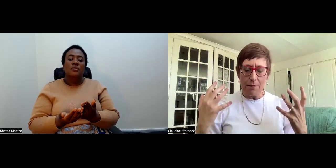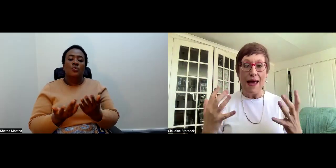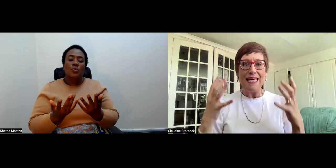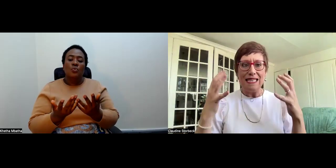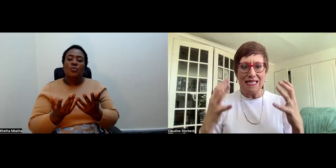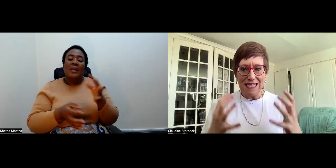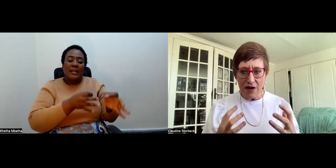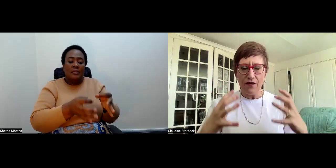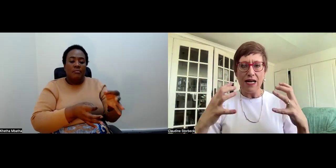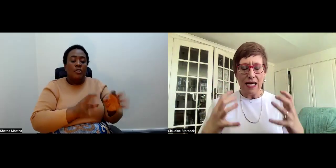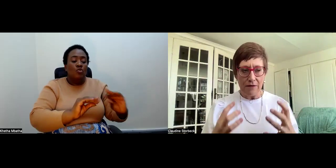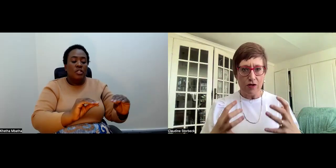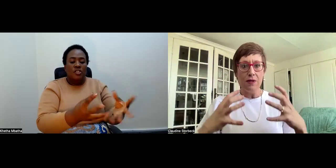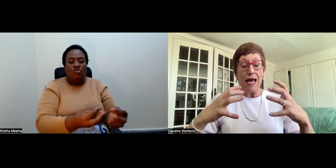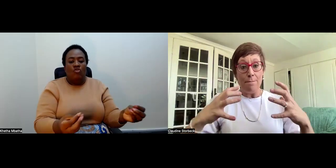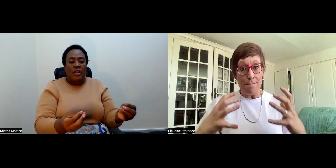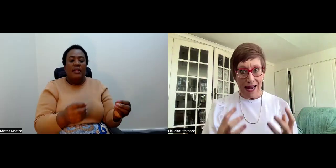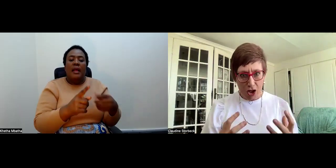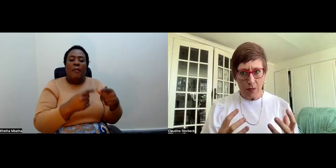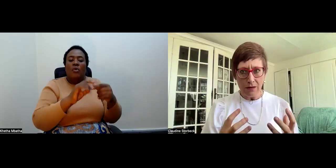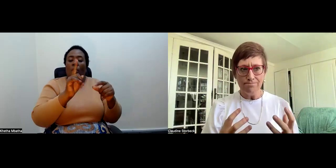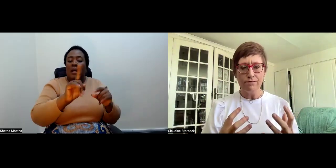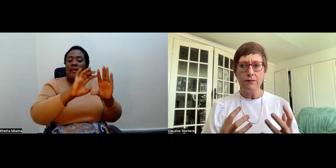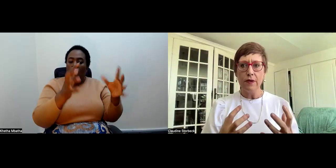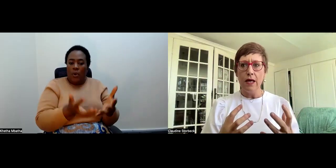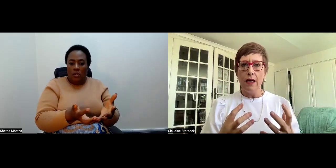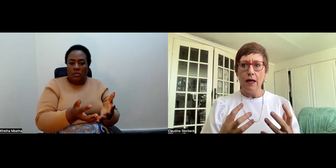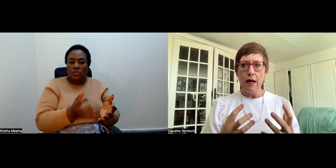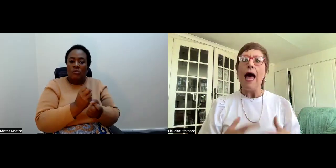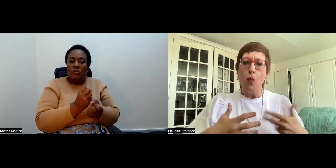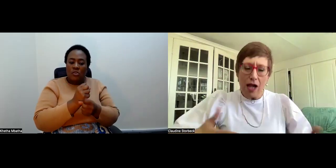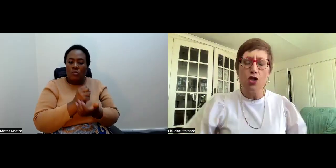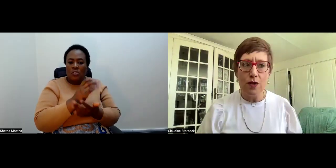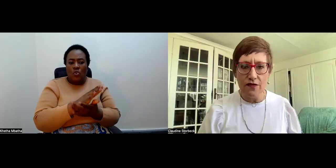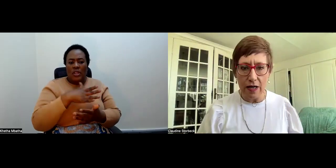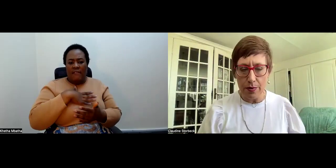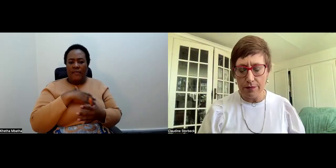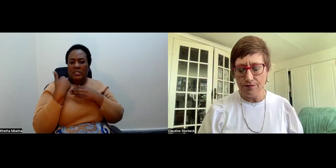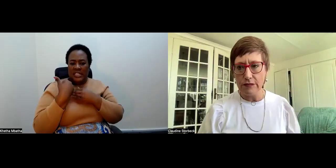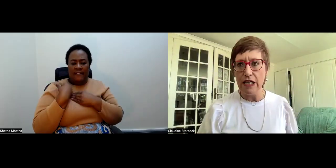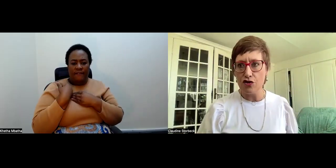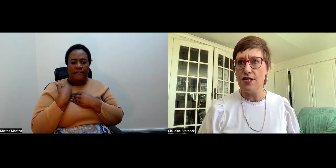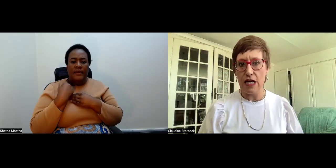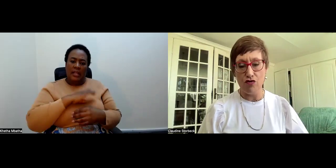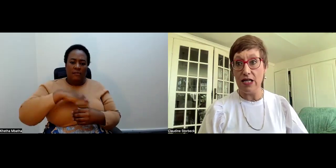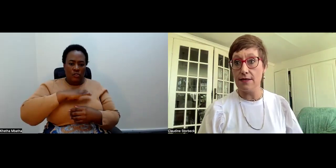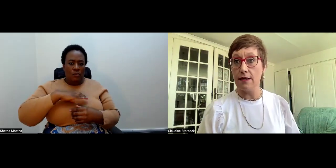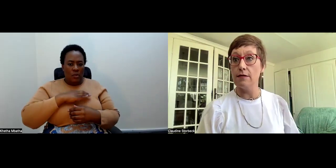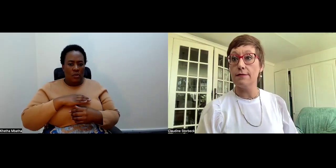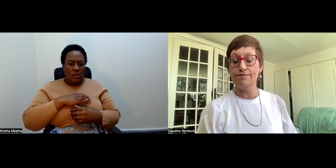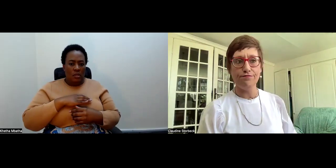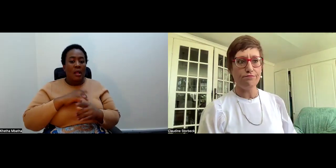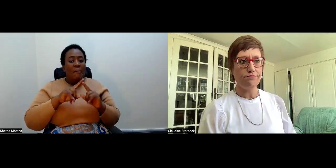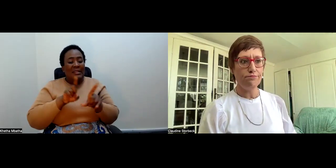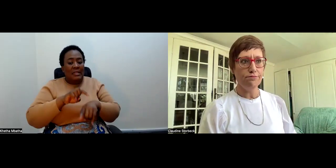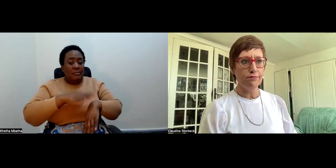around them, making it safe and comfortable and manageable, whilst we develop literacy and reading